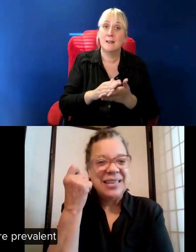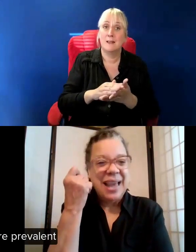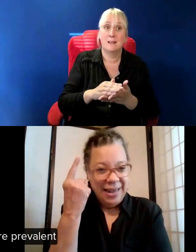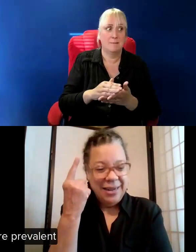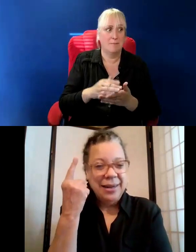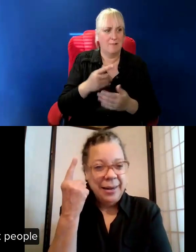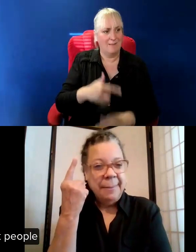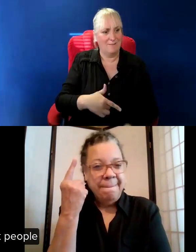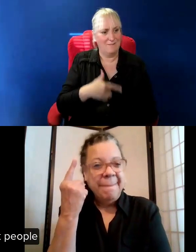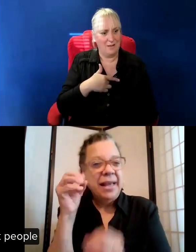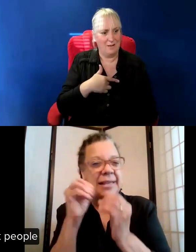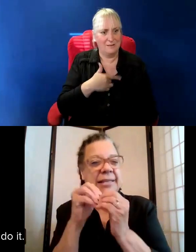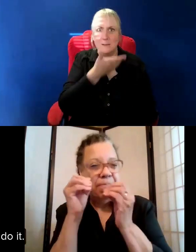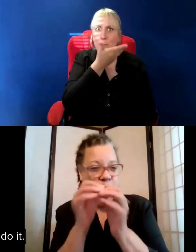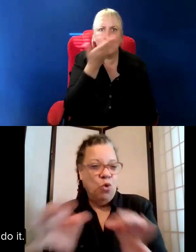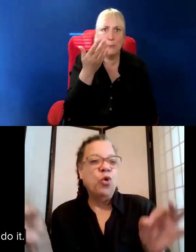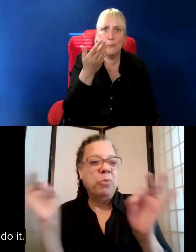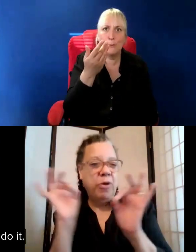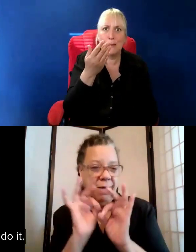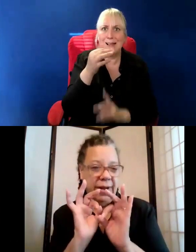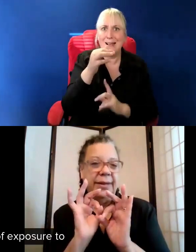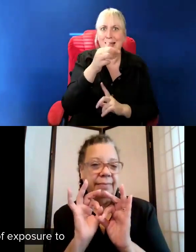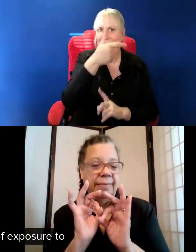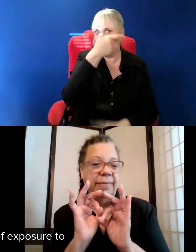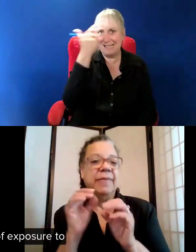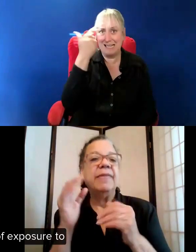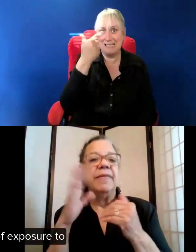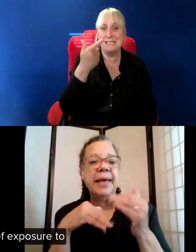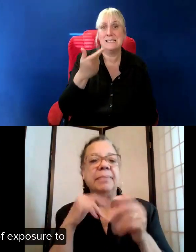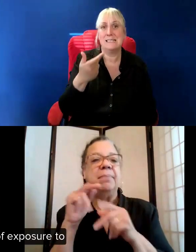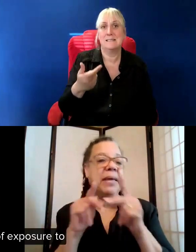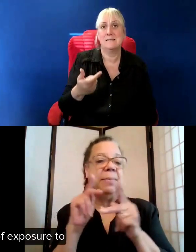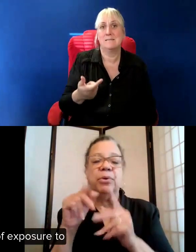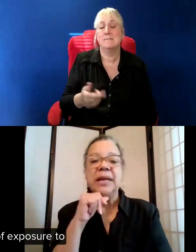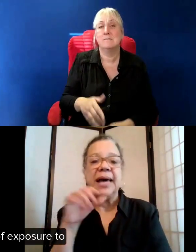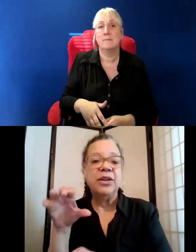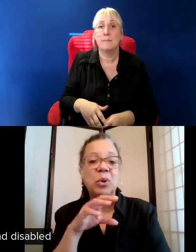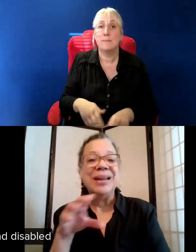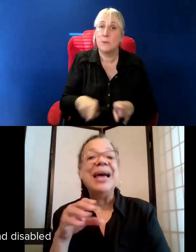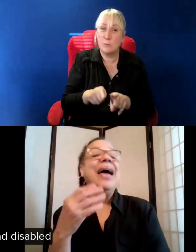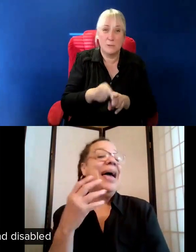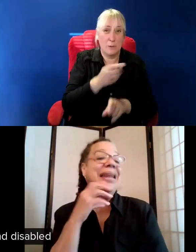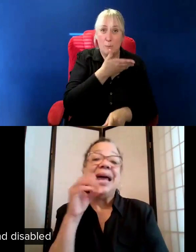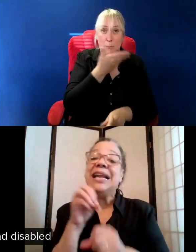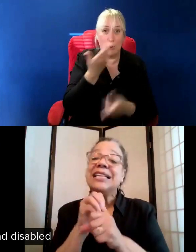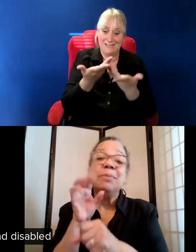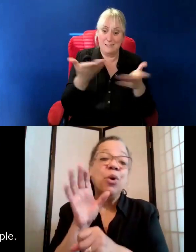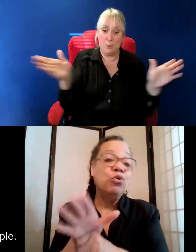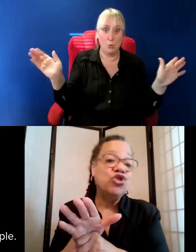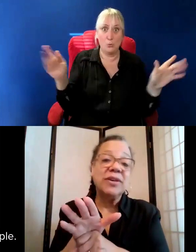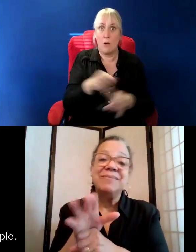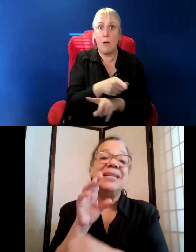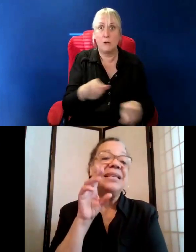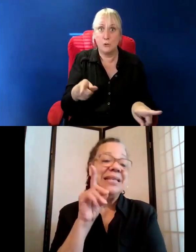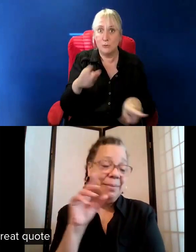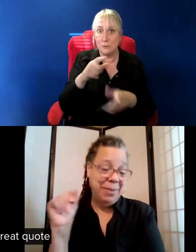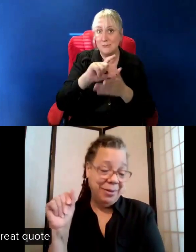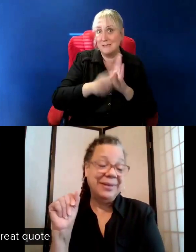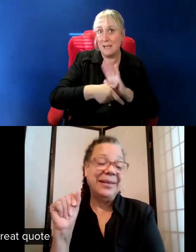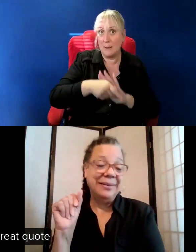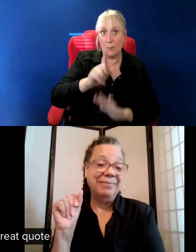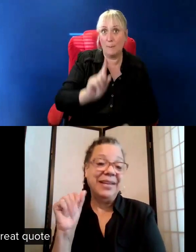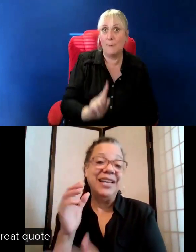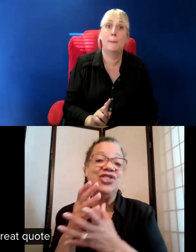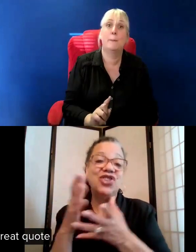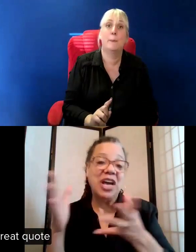more prevalent than that people won't do it. And the lack of exposure to disability and disabled people, you know. Yes. There's